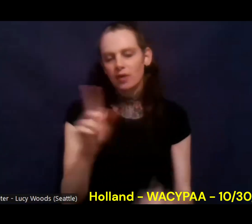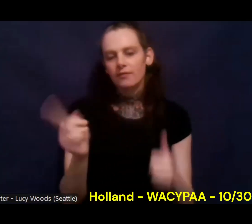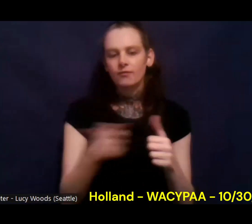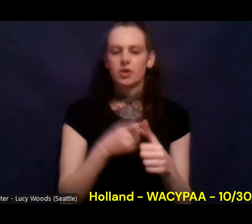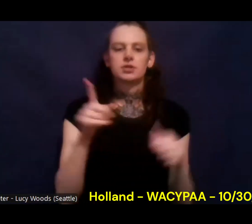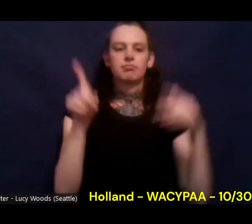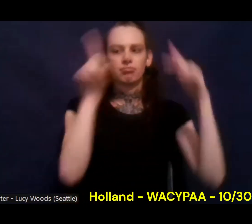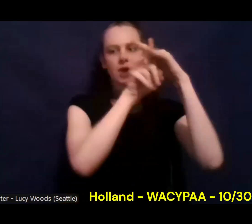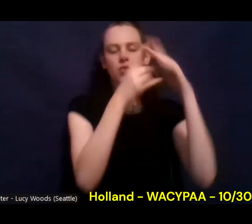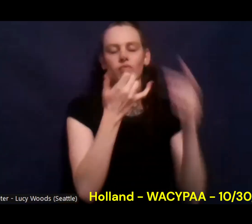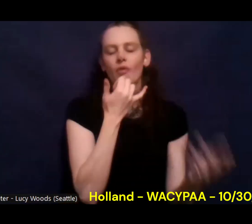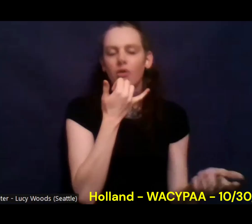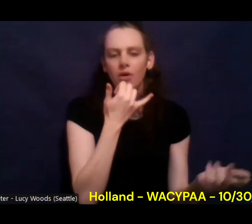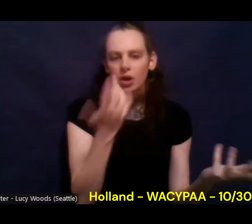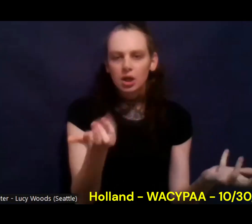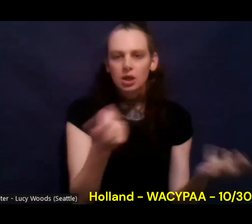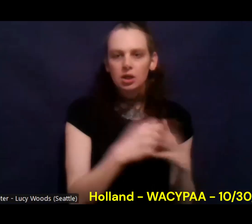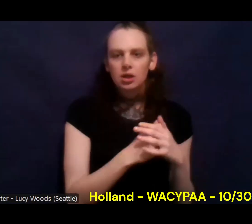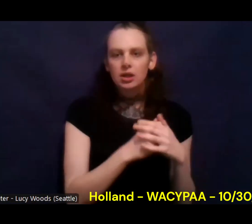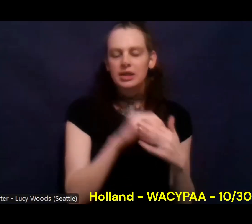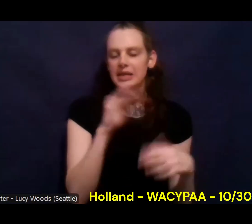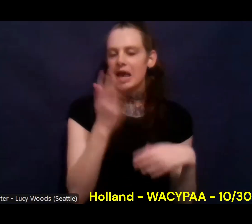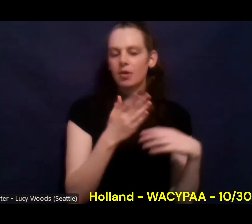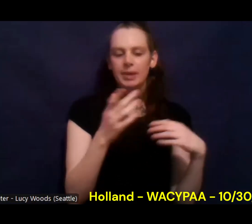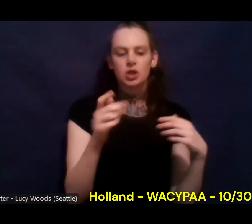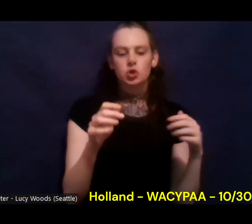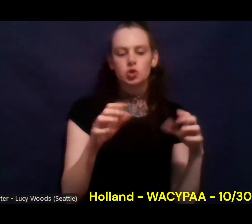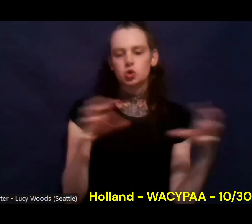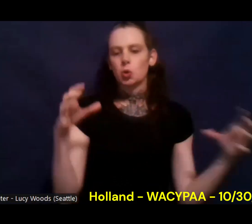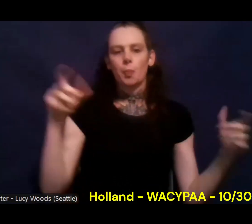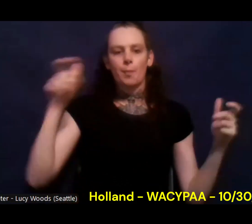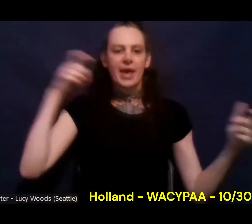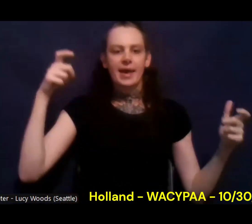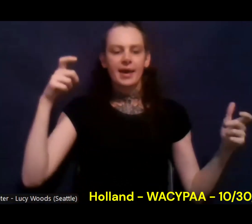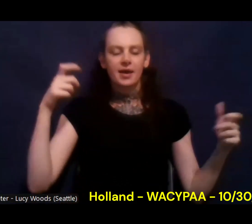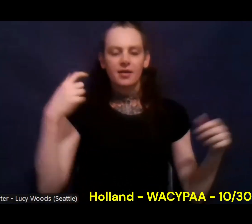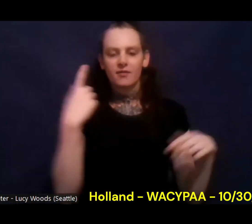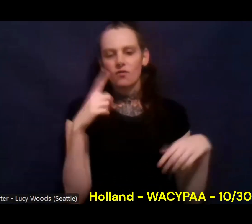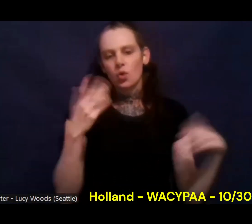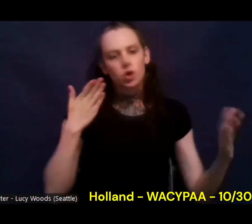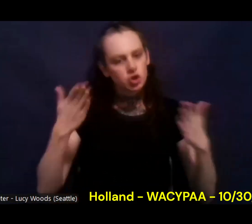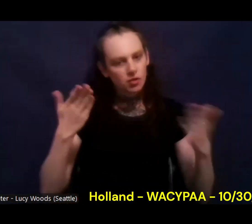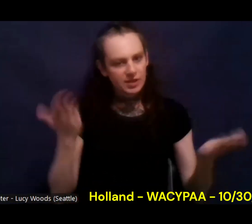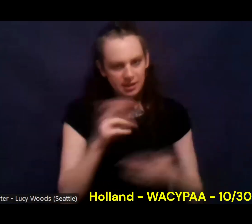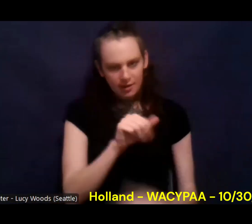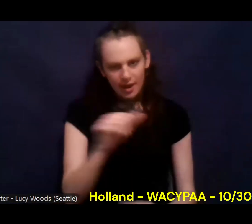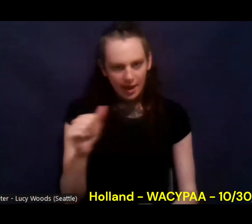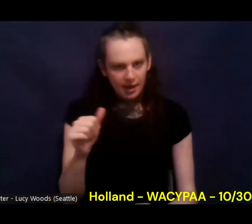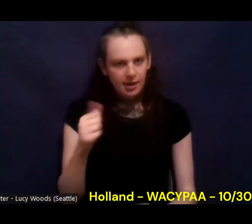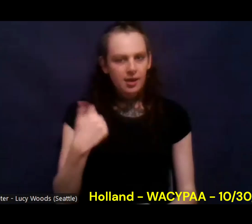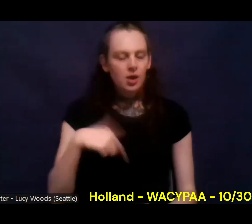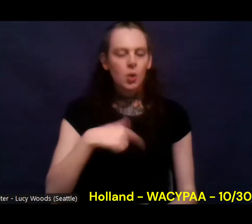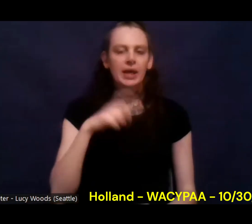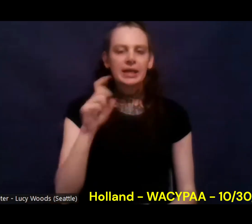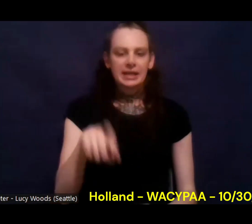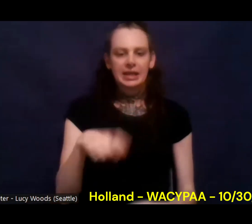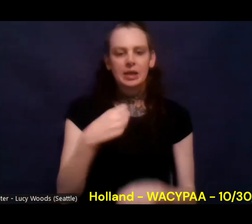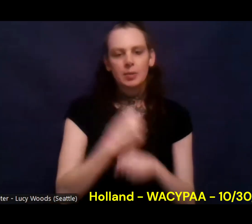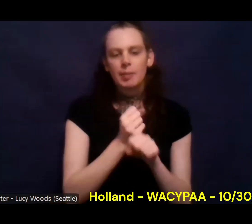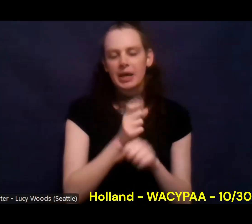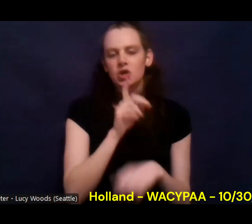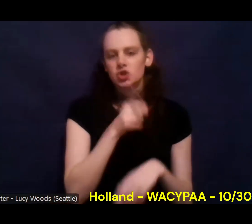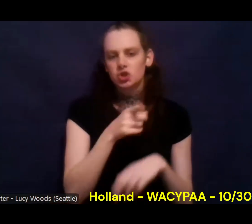it before. Never be too big for service to Alcoholics Anonymous, because we need to make sure that these shares exist in